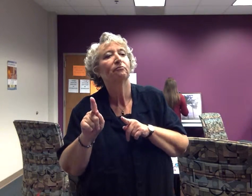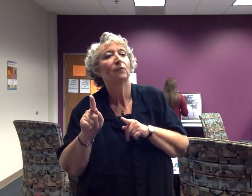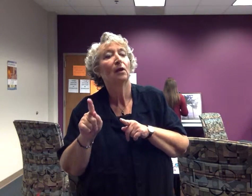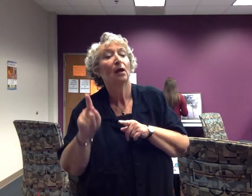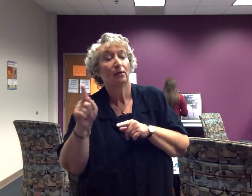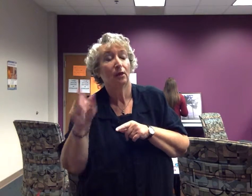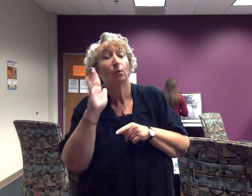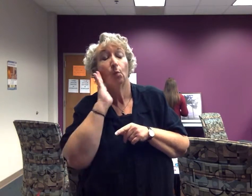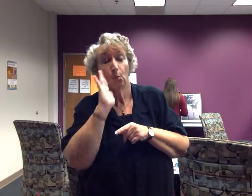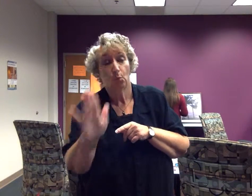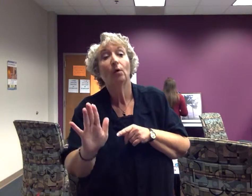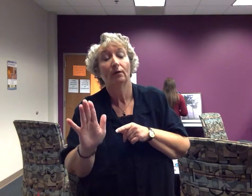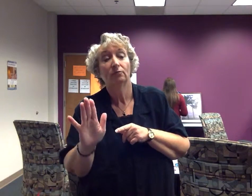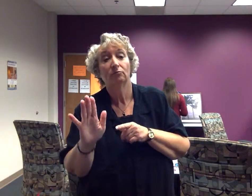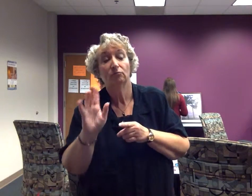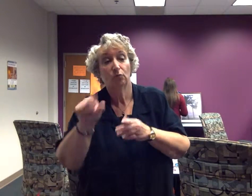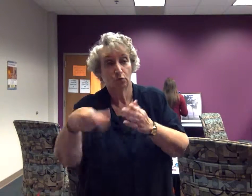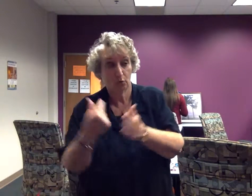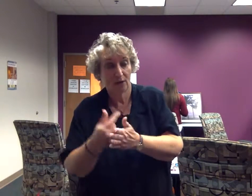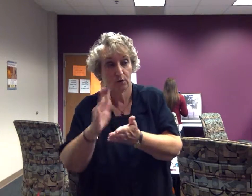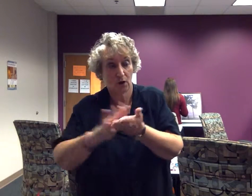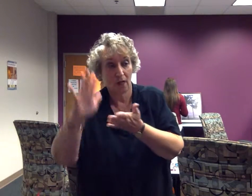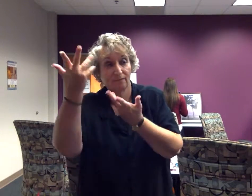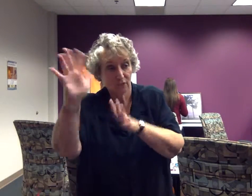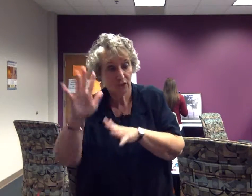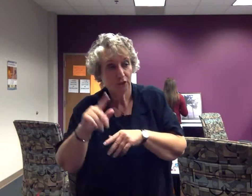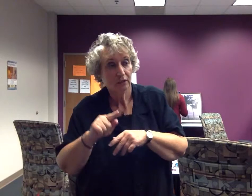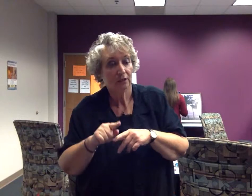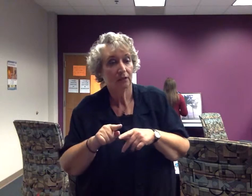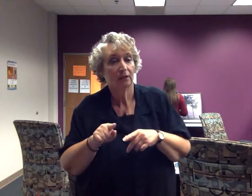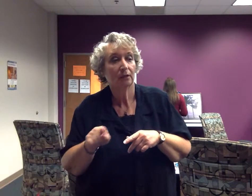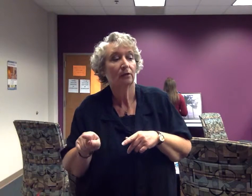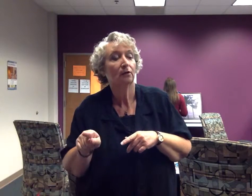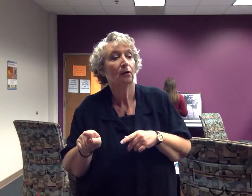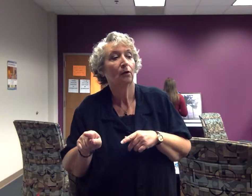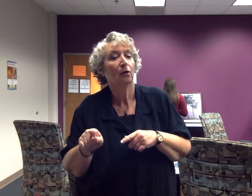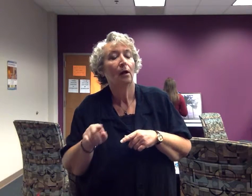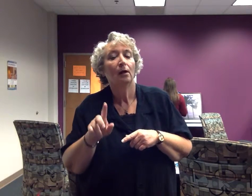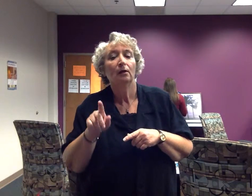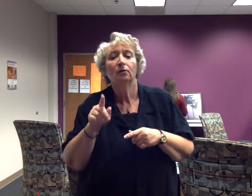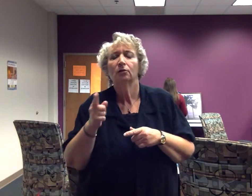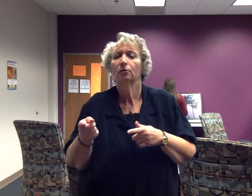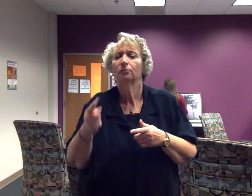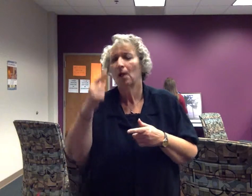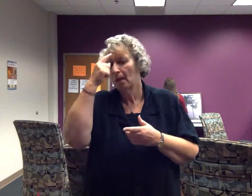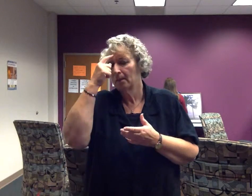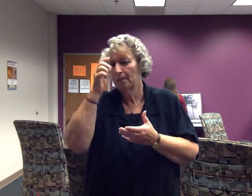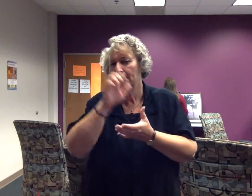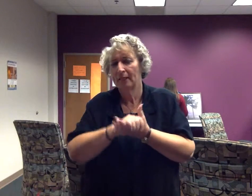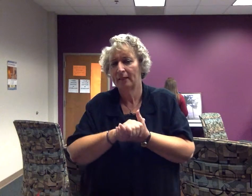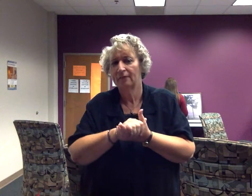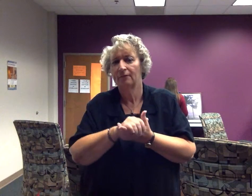from government? They believe if we spend money on education, then more people, I believe that